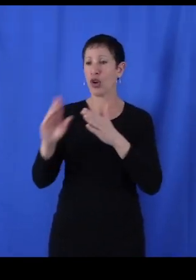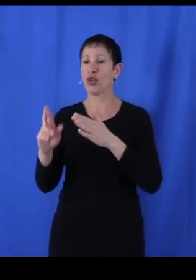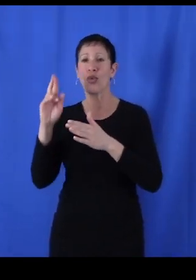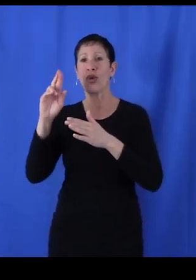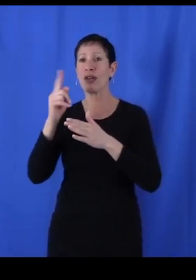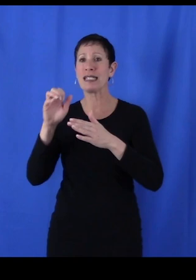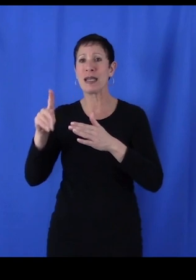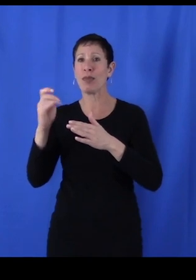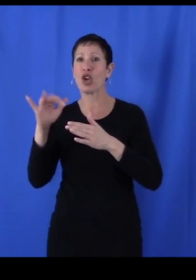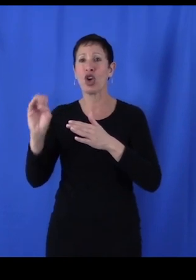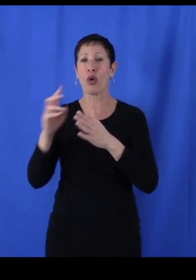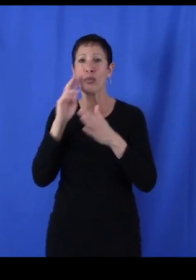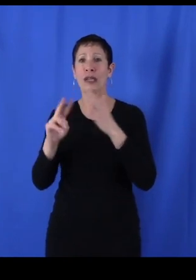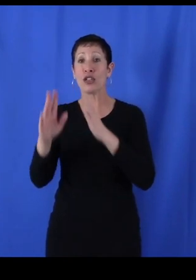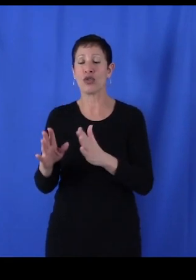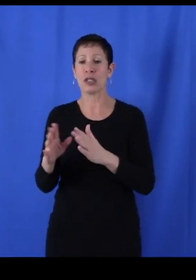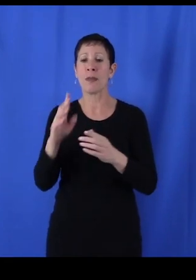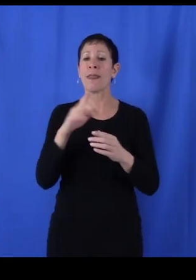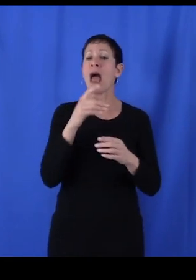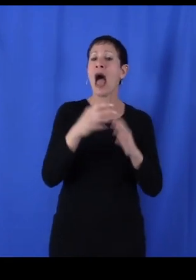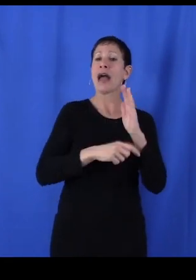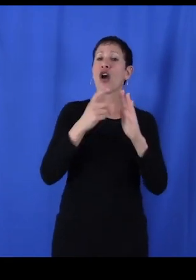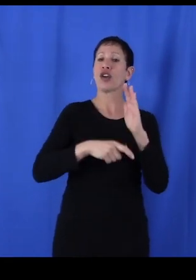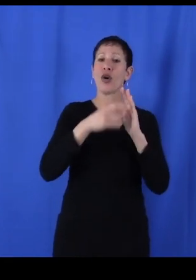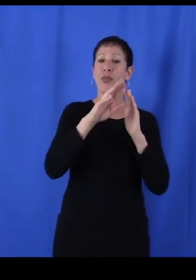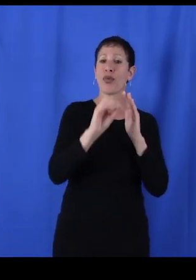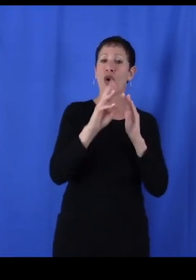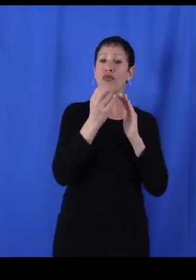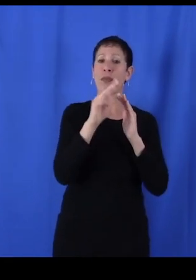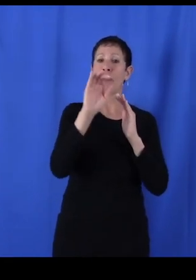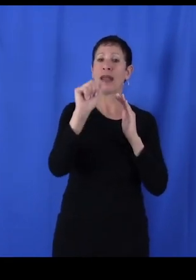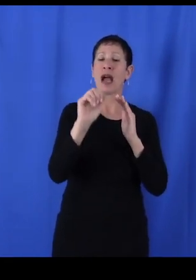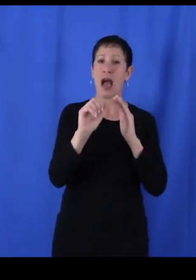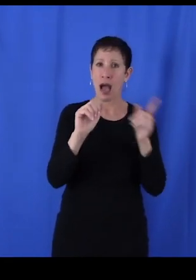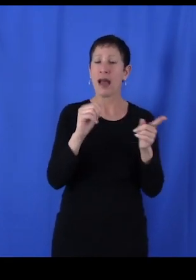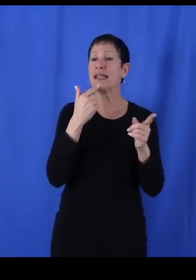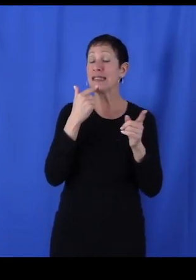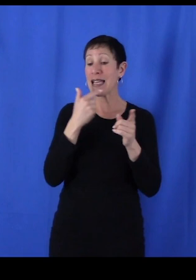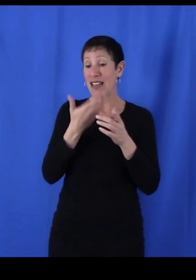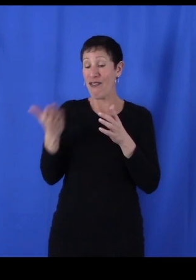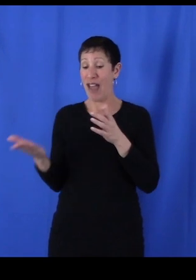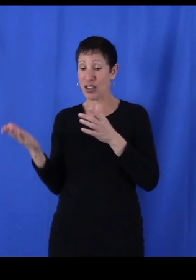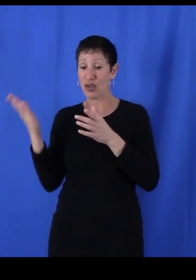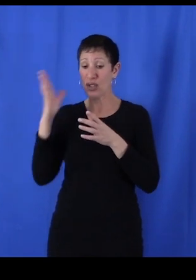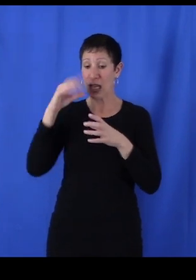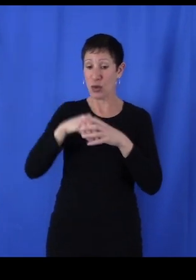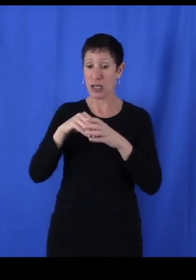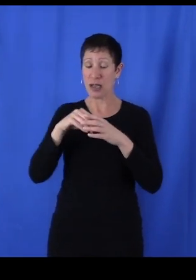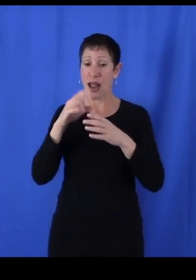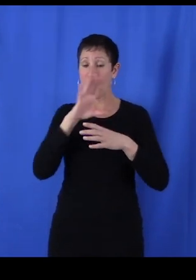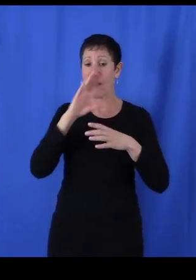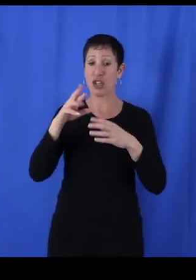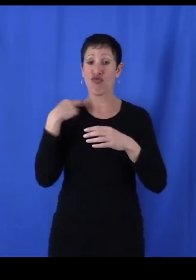predictors. As the ProRepublica article revealed, factors that weigh into your risk assessment